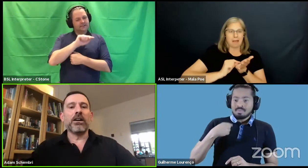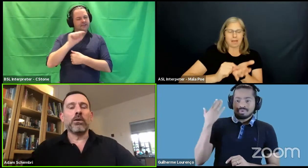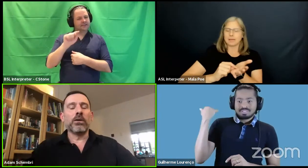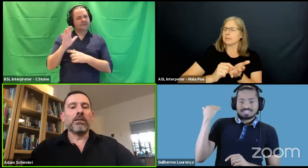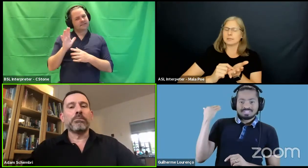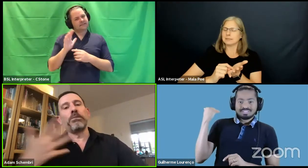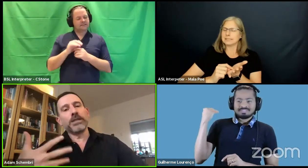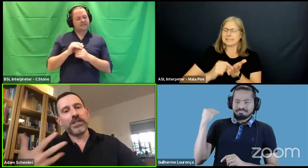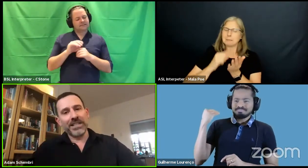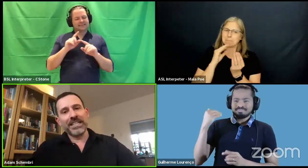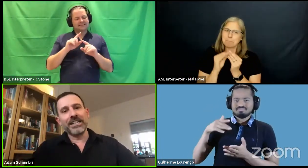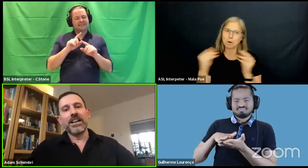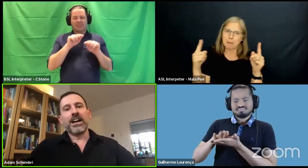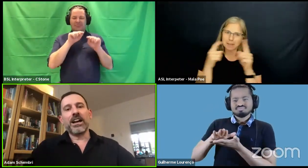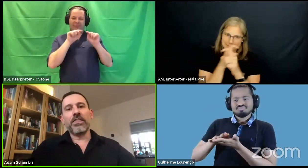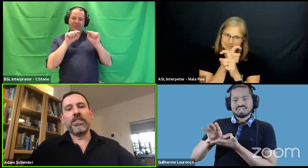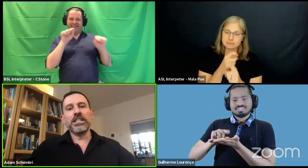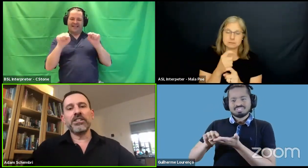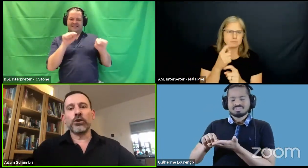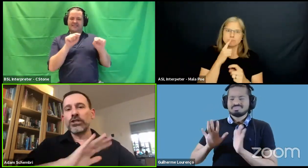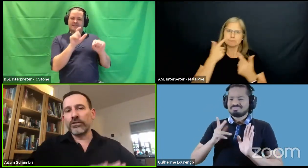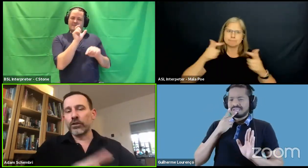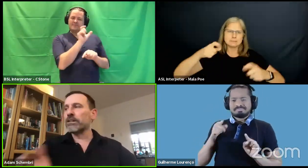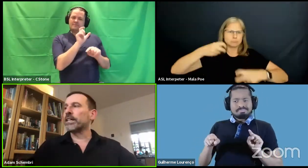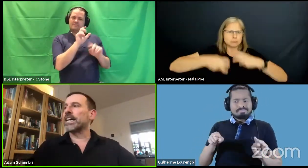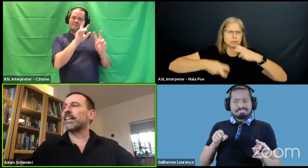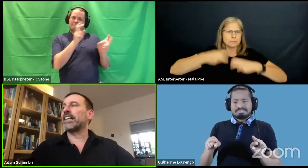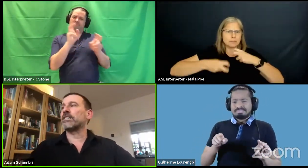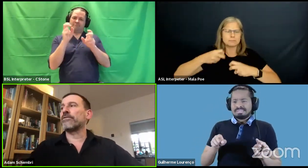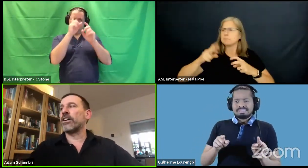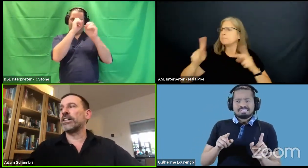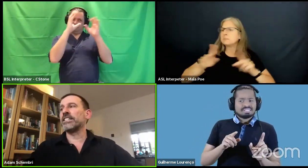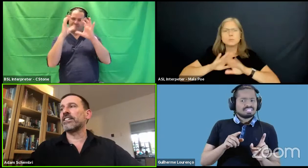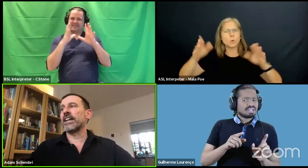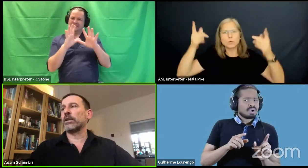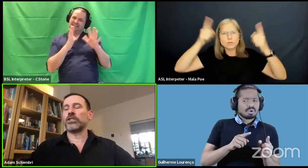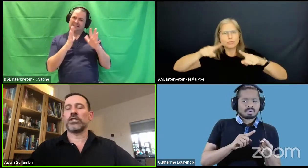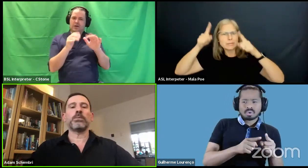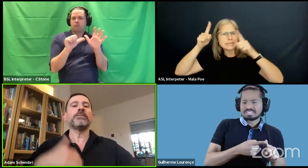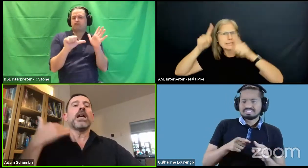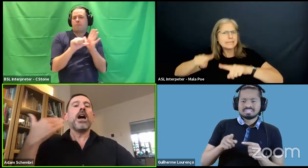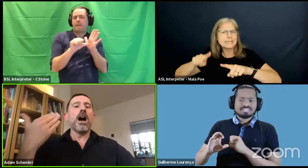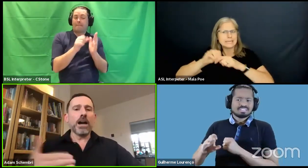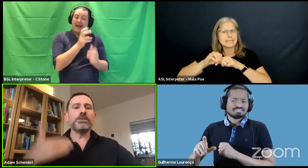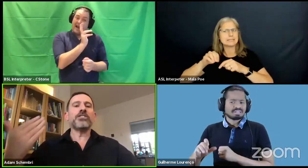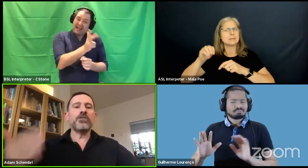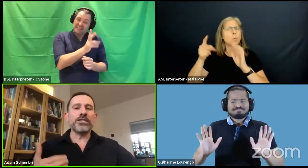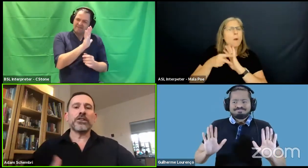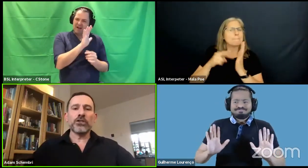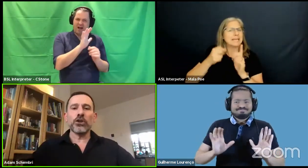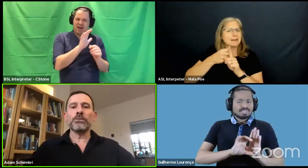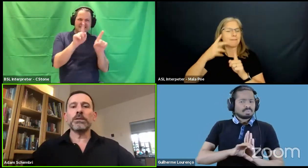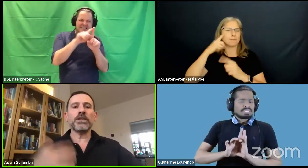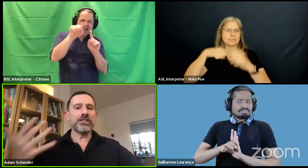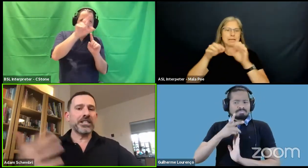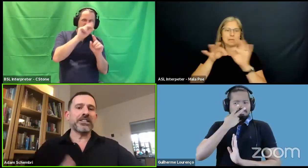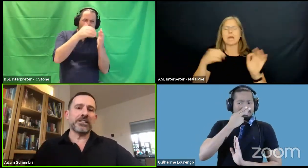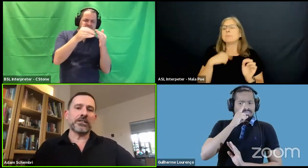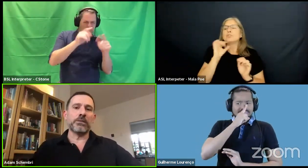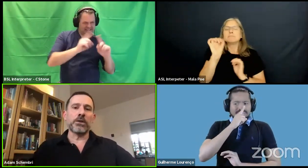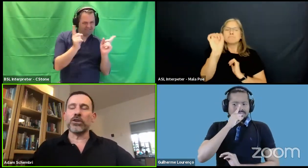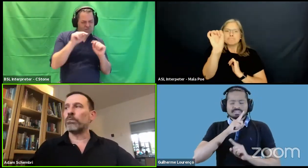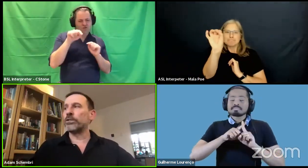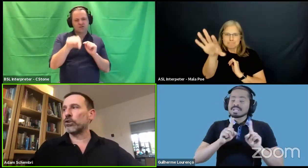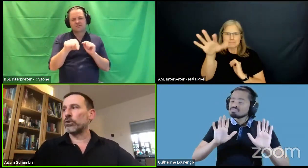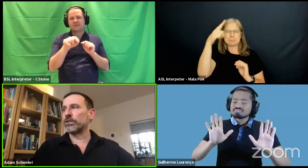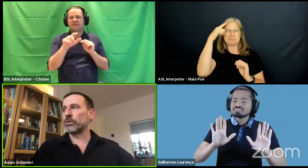about problematizing these notions of agreement and classifiers in sign languages. But I'm just using those terms because these are